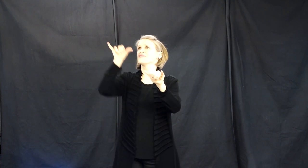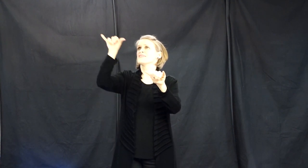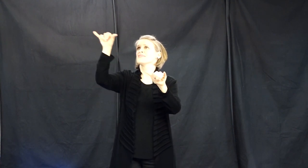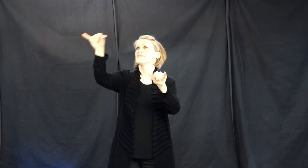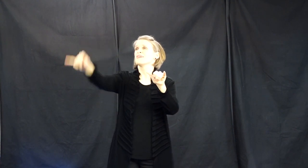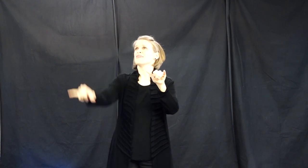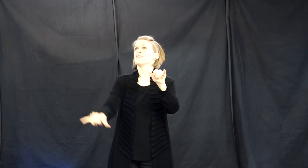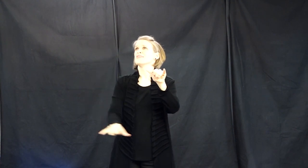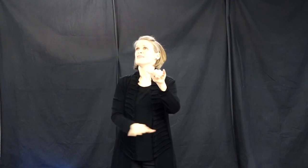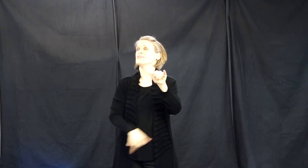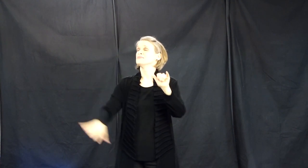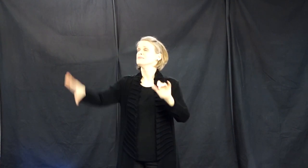long.